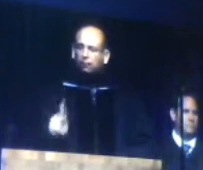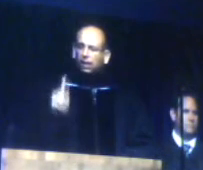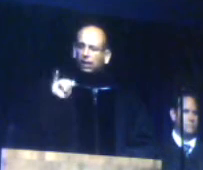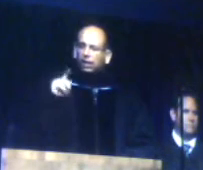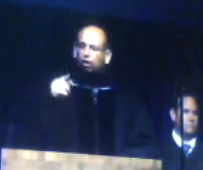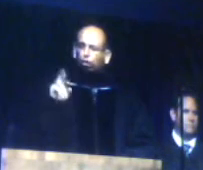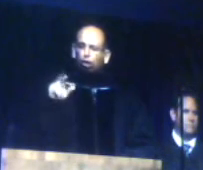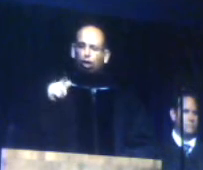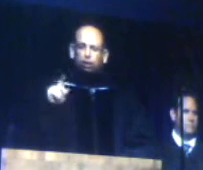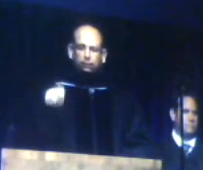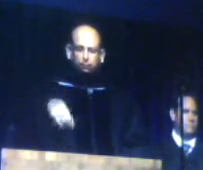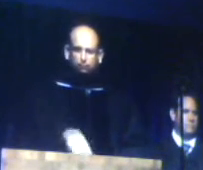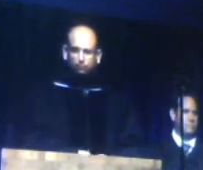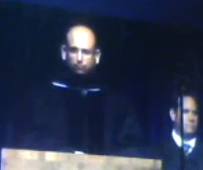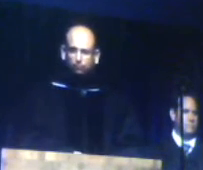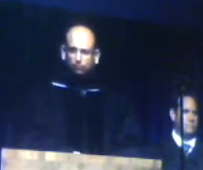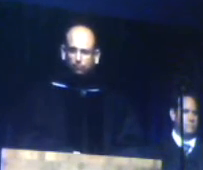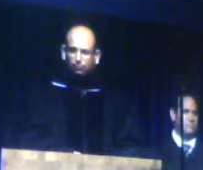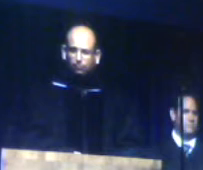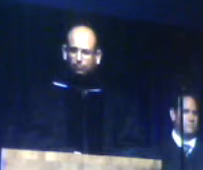of advice you can get came from kindergarten.